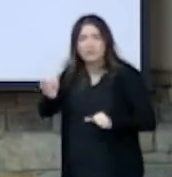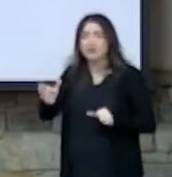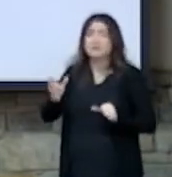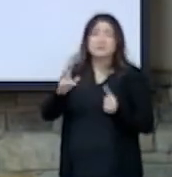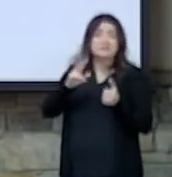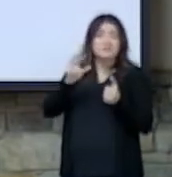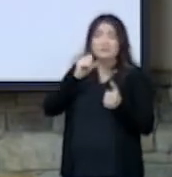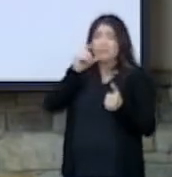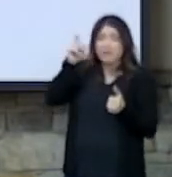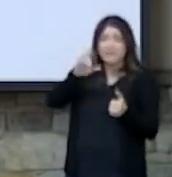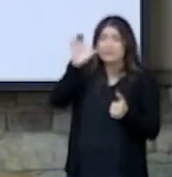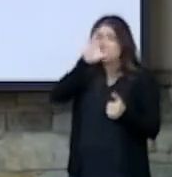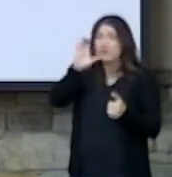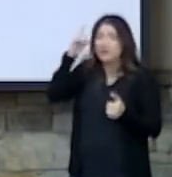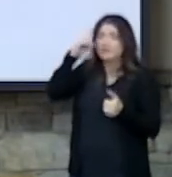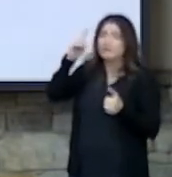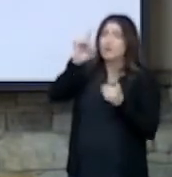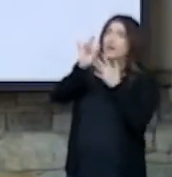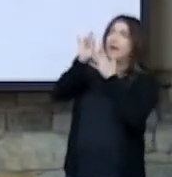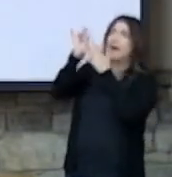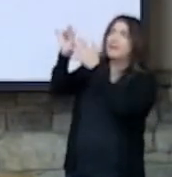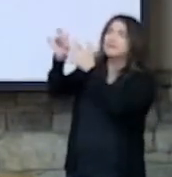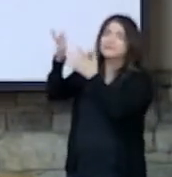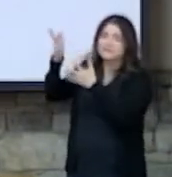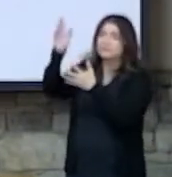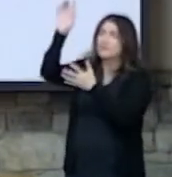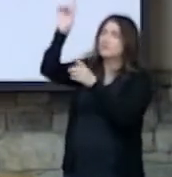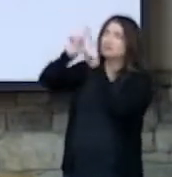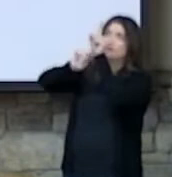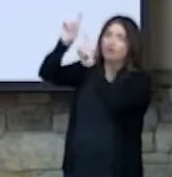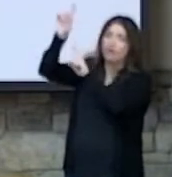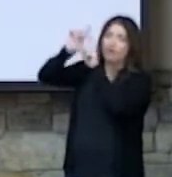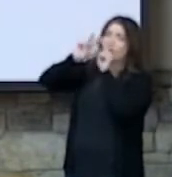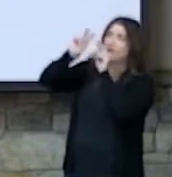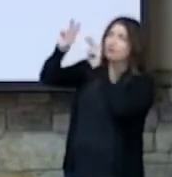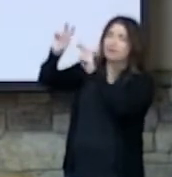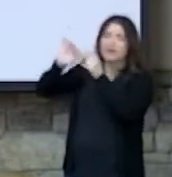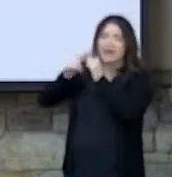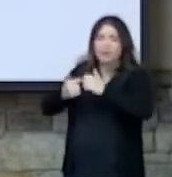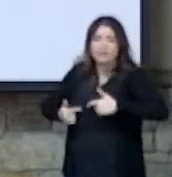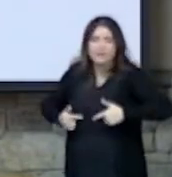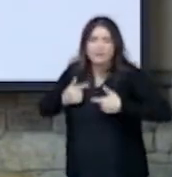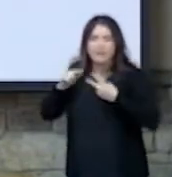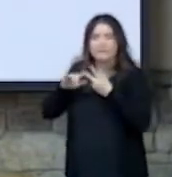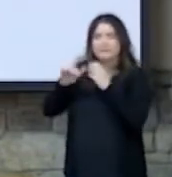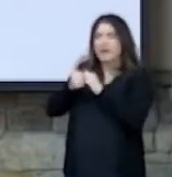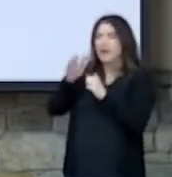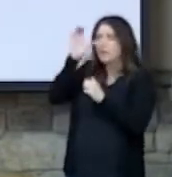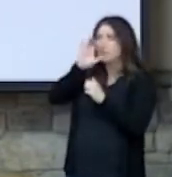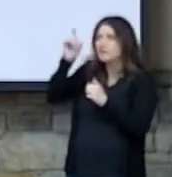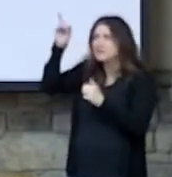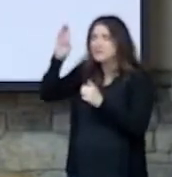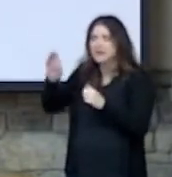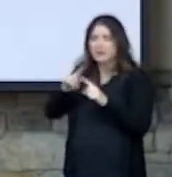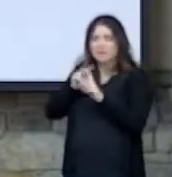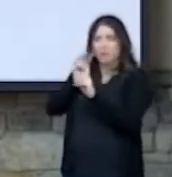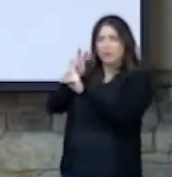for guidance from a star in terms of how we live and how we seek after God. We look to